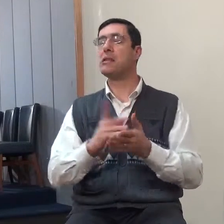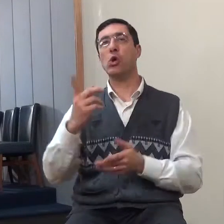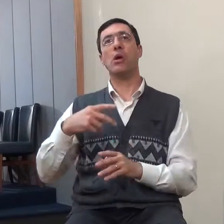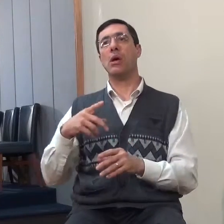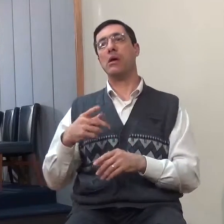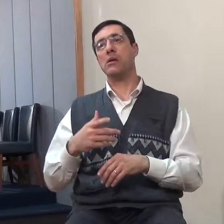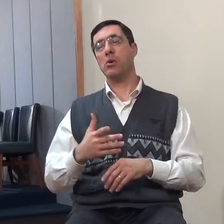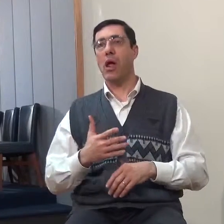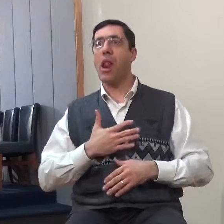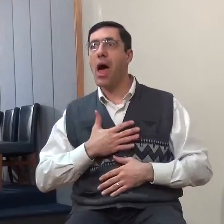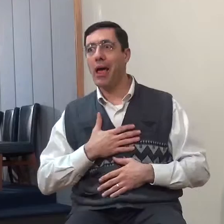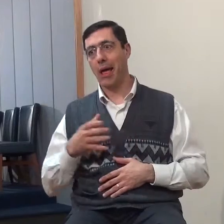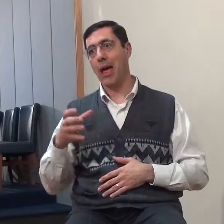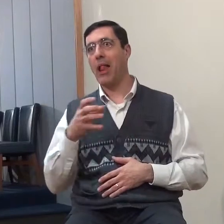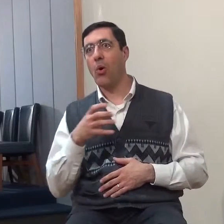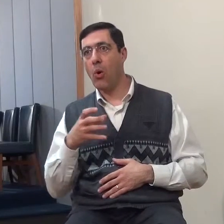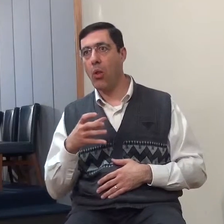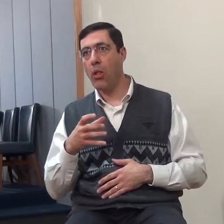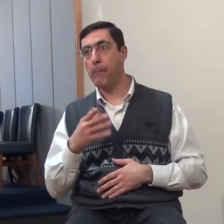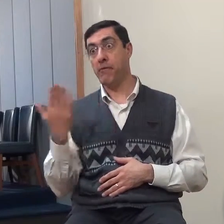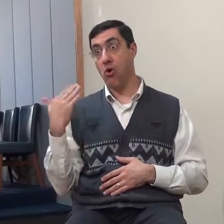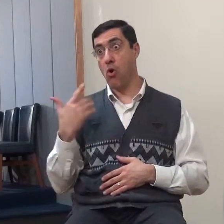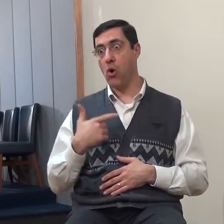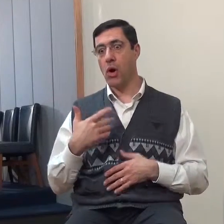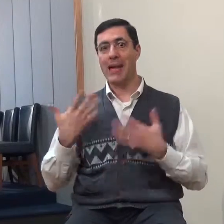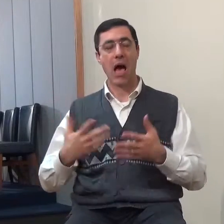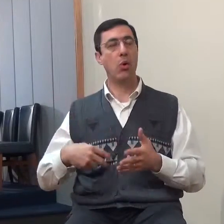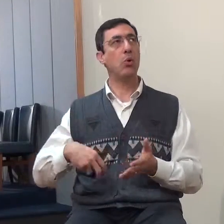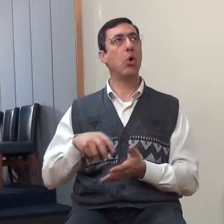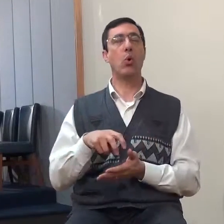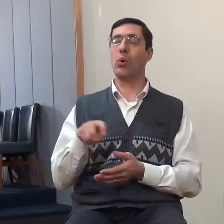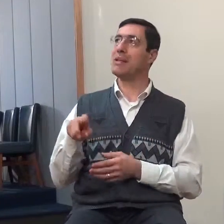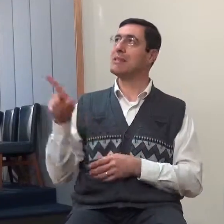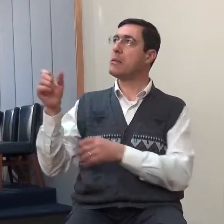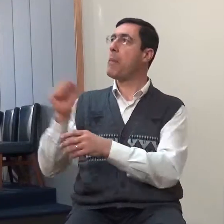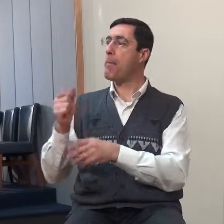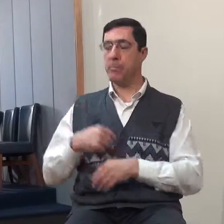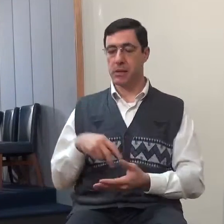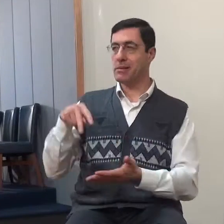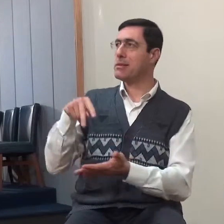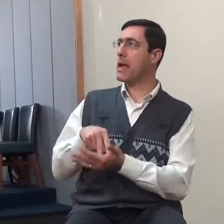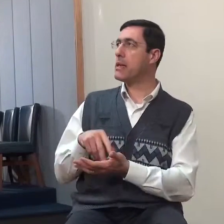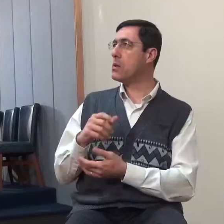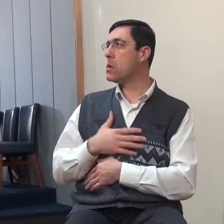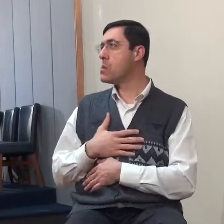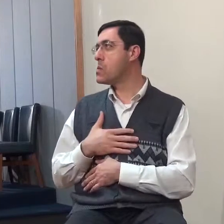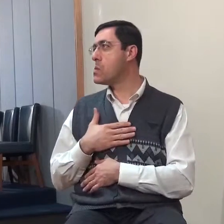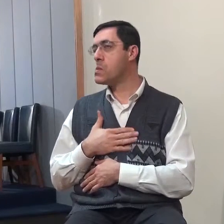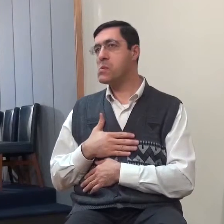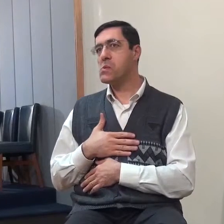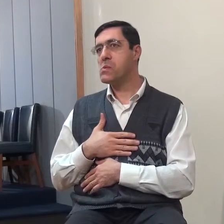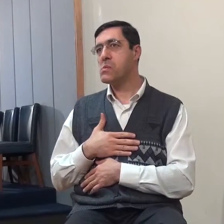They'll take bottles into their home. In fact, you shouldn't as a believer anyway. But it's obvious, isn't it? Don't